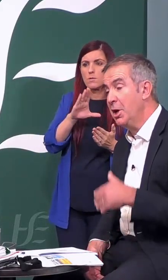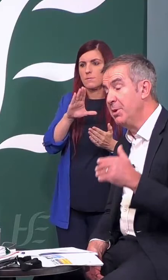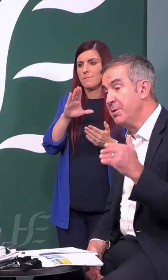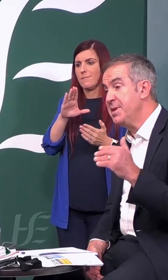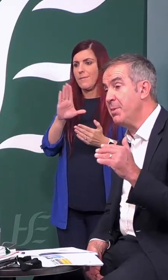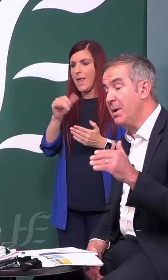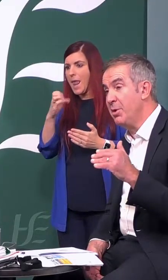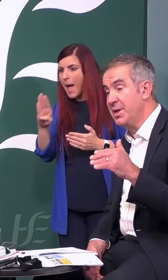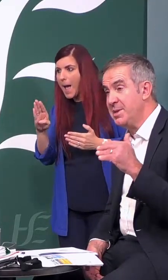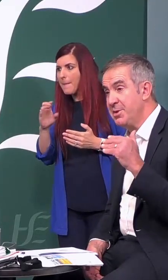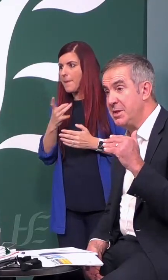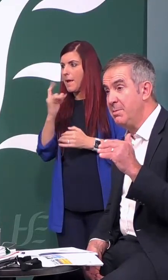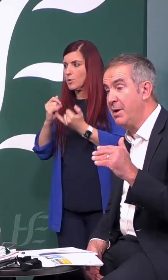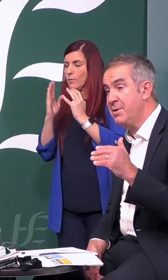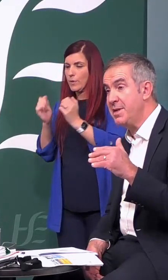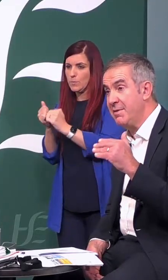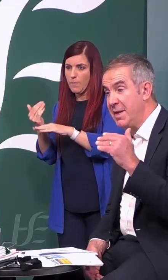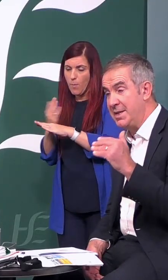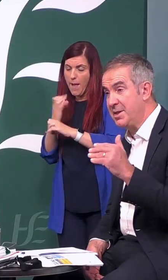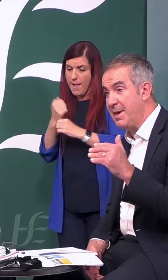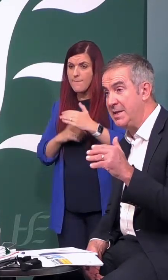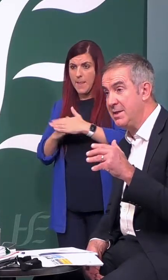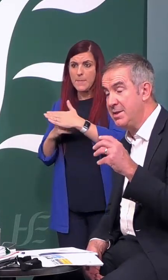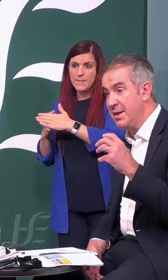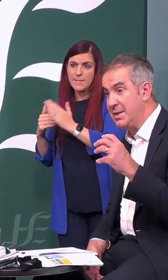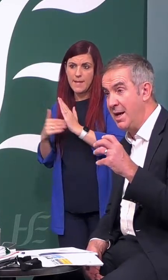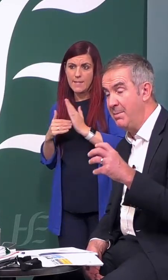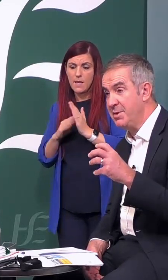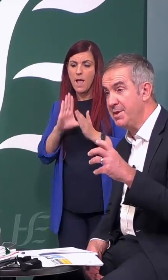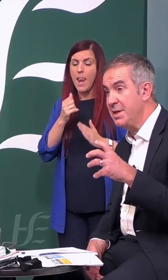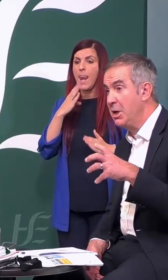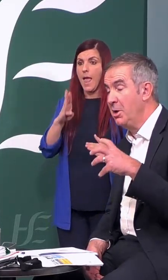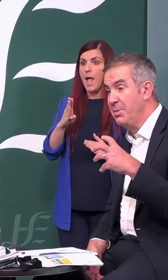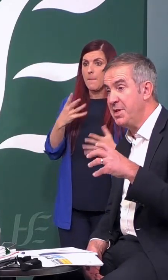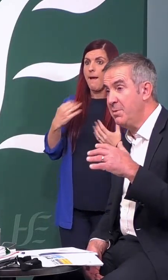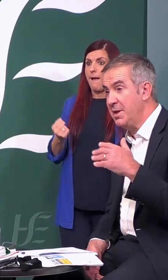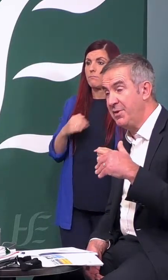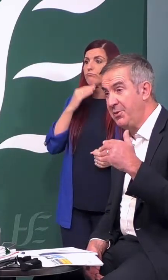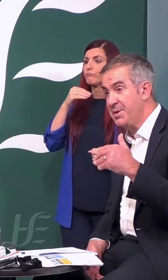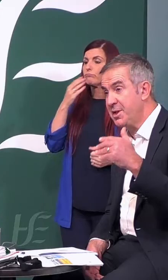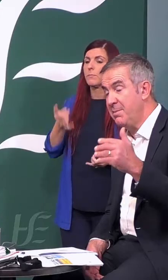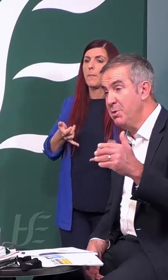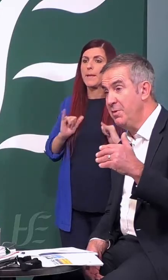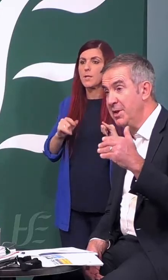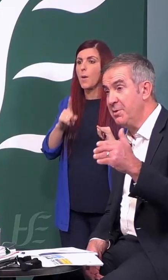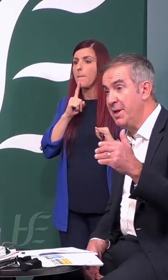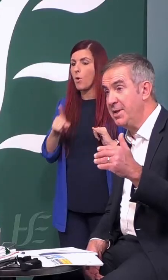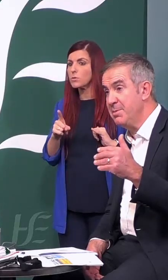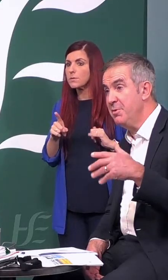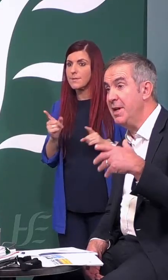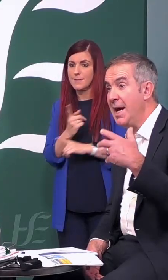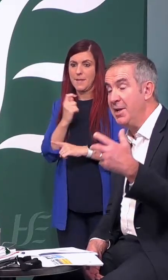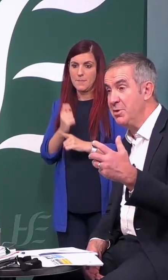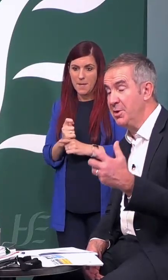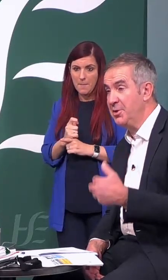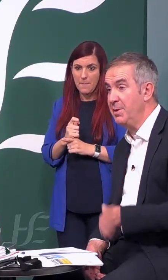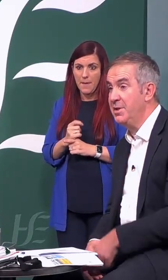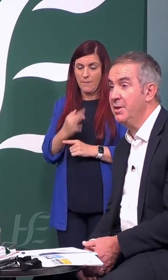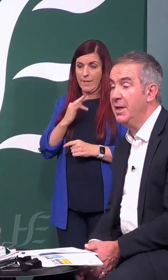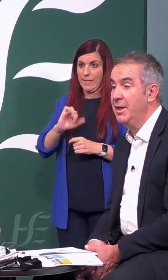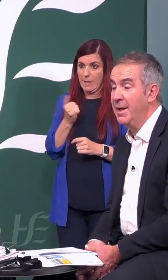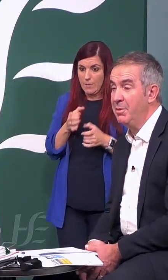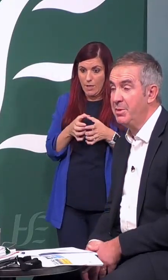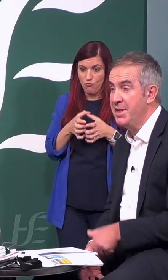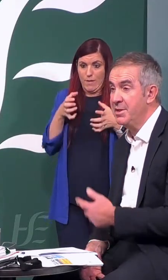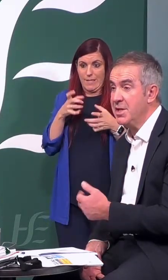tracing. But there is a breakpoint, I suppose. The laboratories have lots of capacity, so that's a help to us. But equally, if this was to keep moving at the rate it's moving, and you look at the